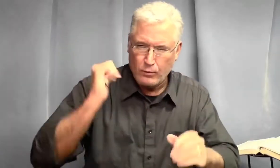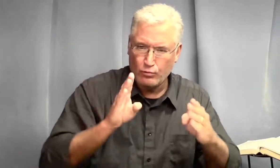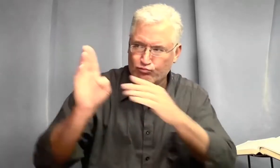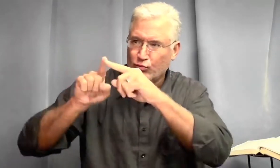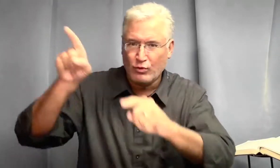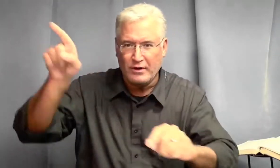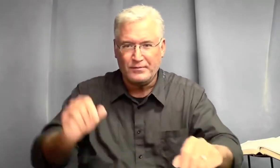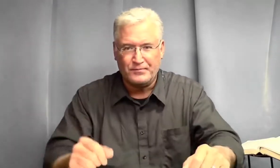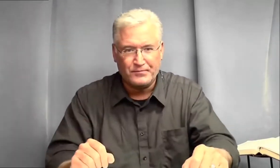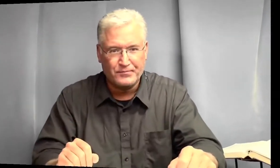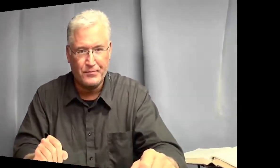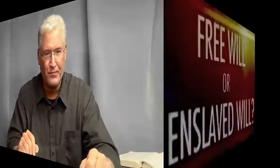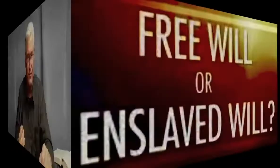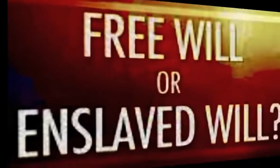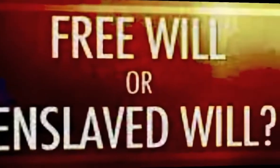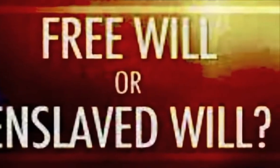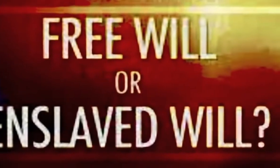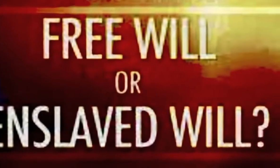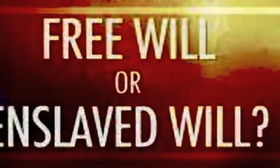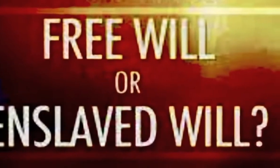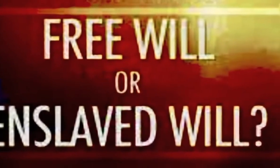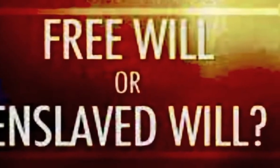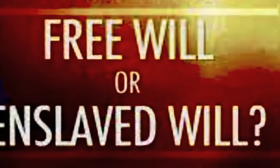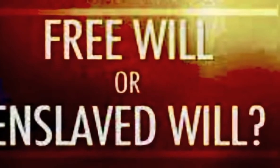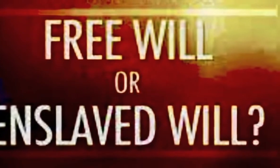will refuses to turn to God,